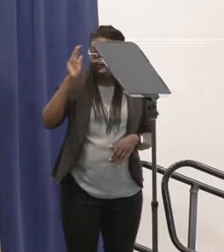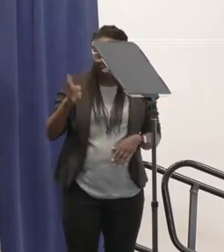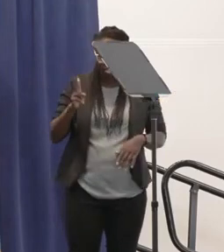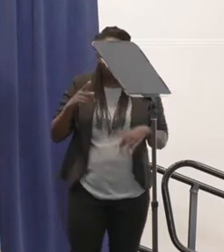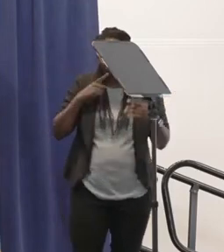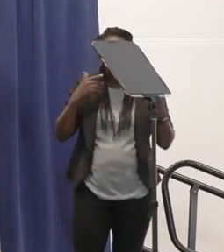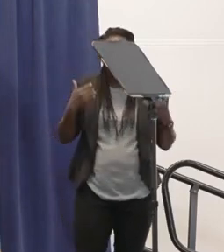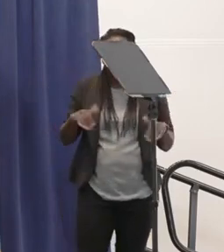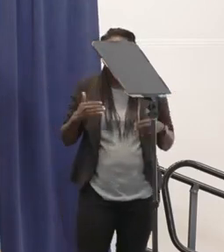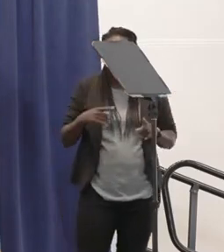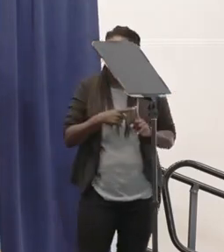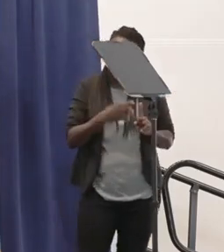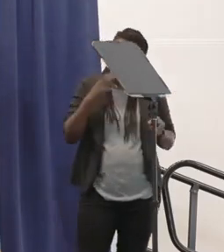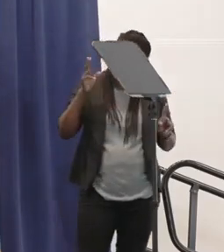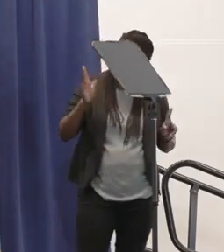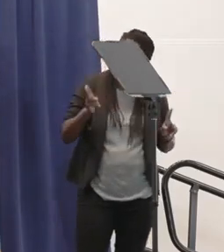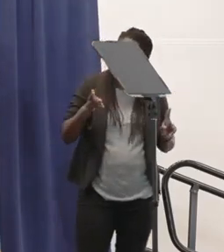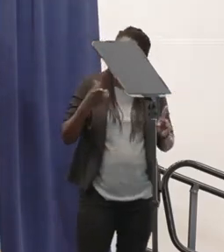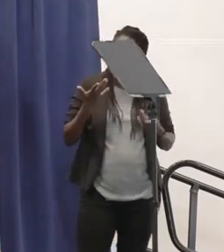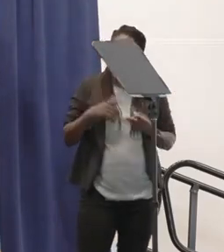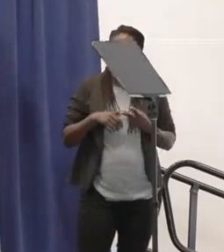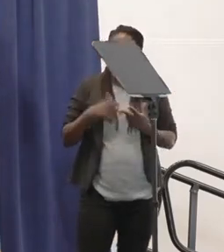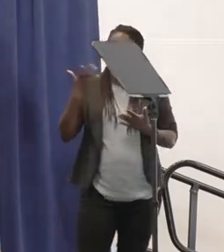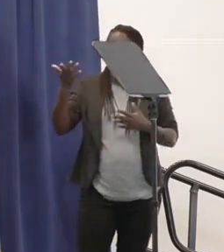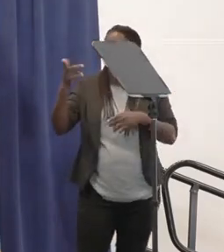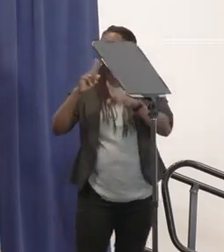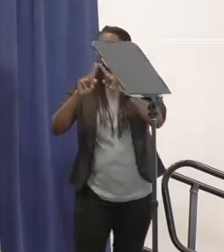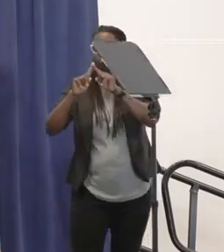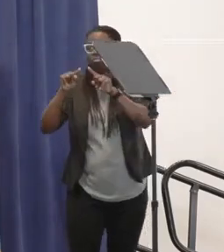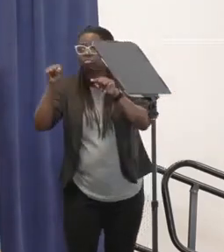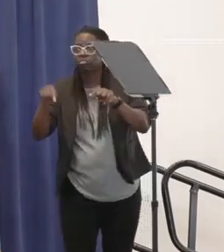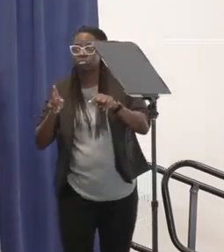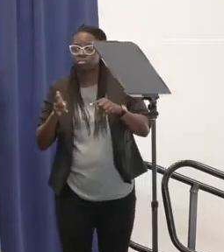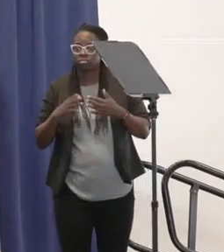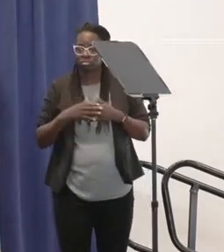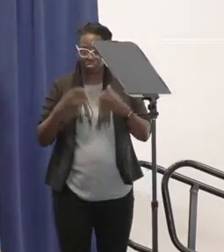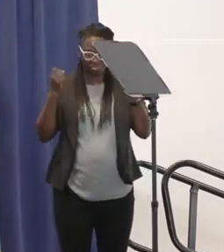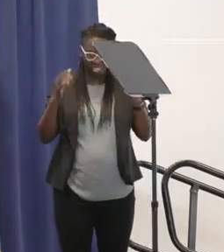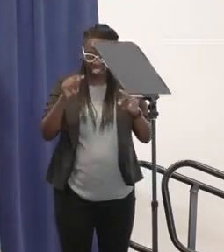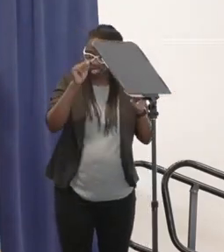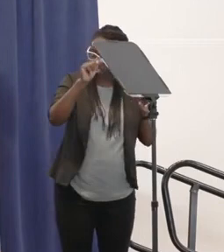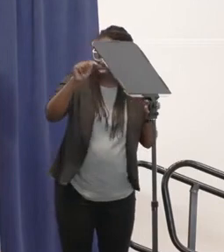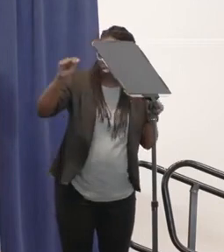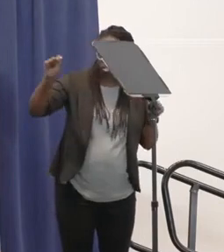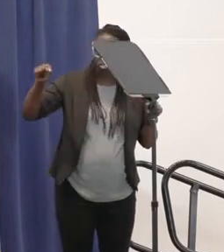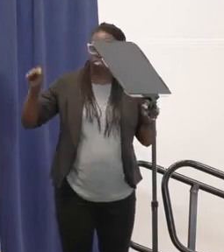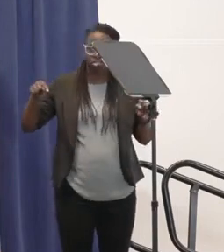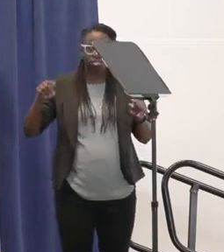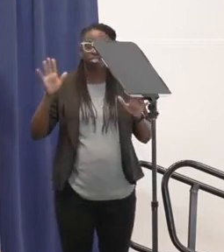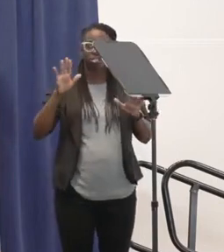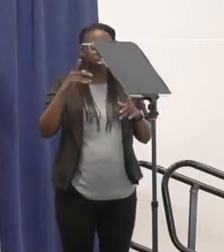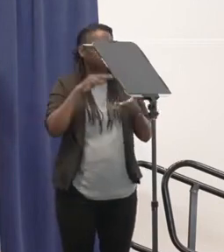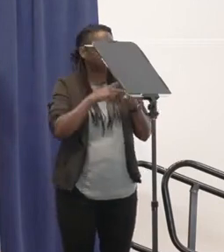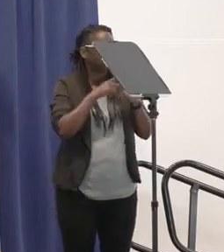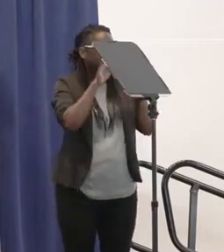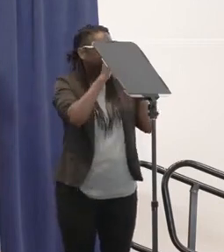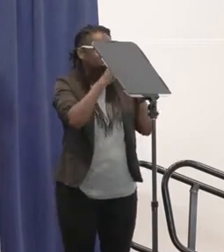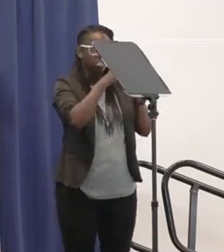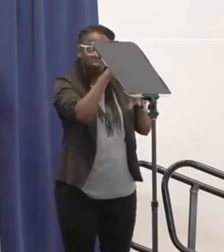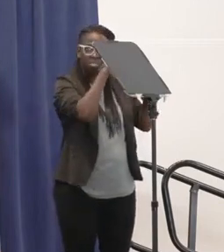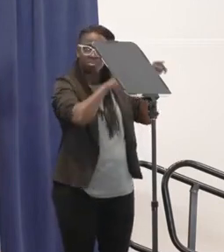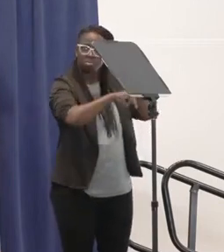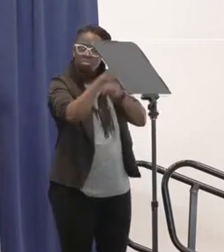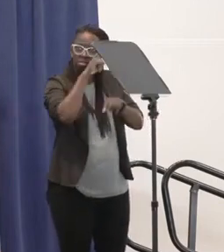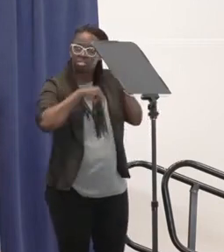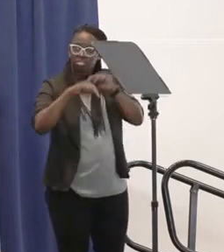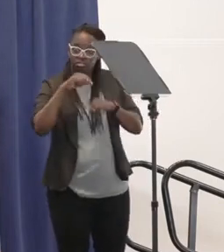but unfortunately in so many places, there are those who are looking to take us backwards. We are not going to allow that to happen here in